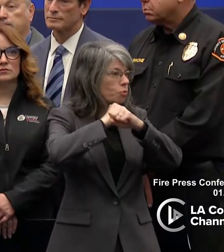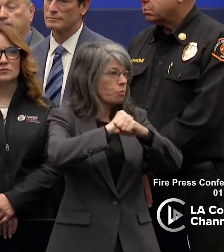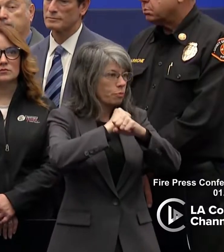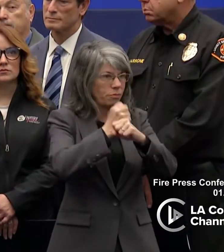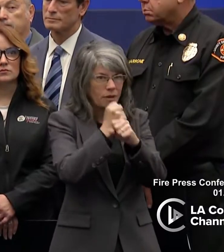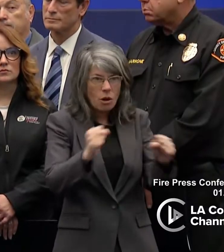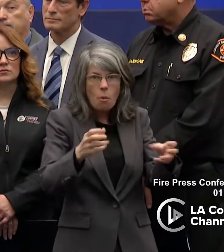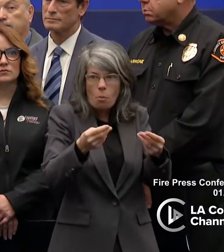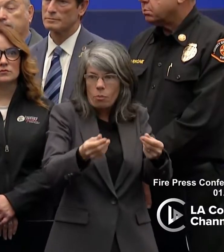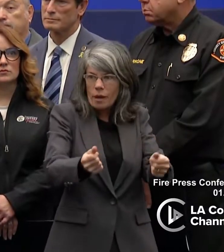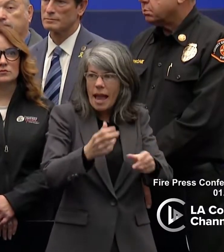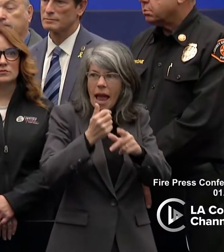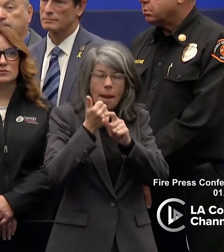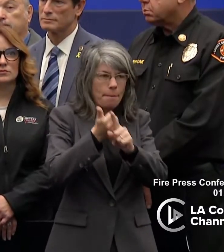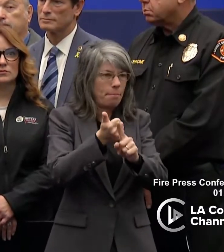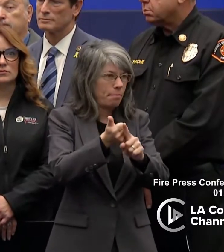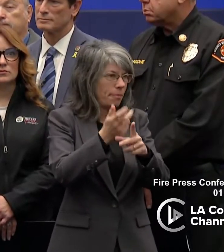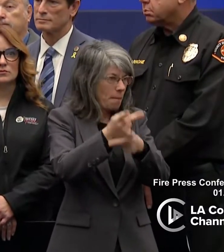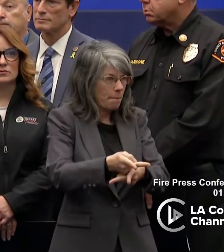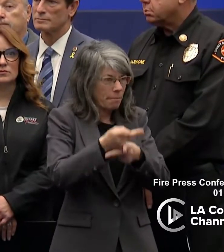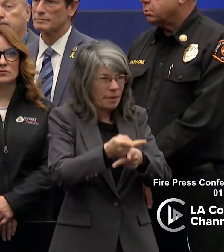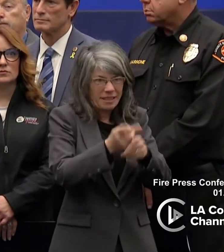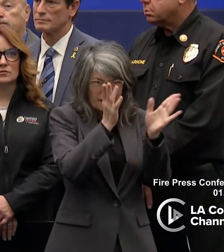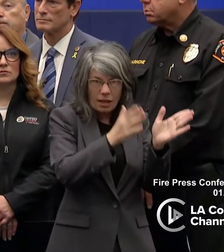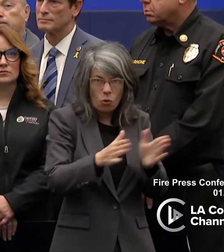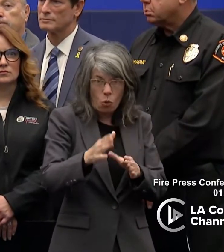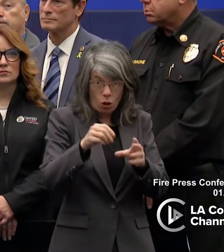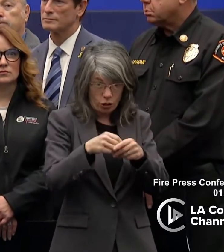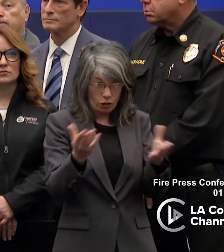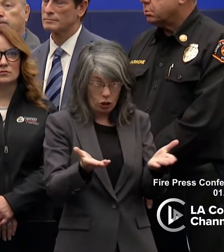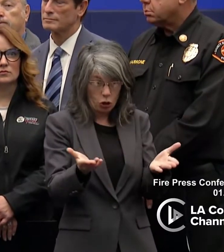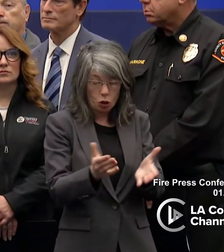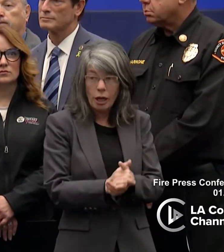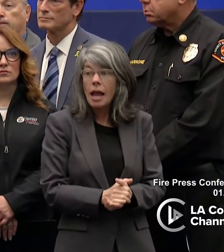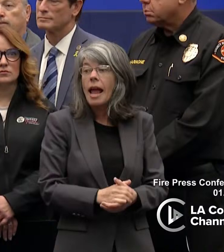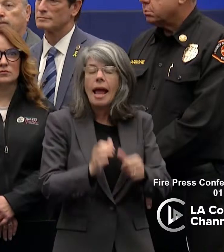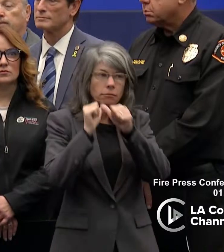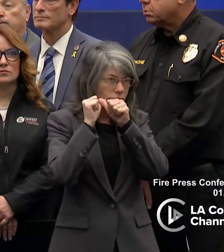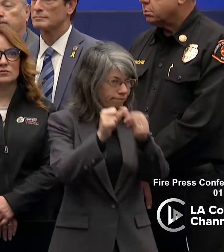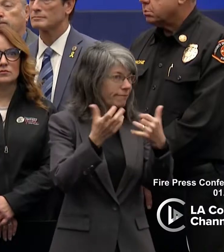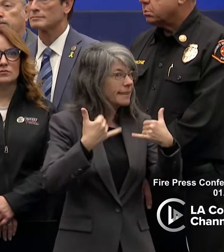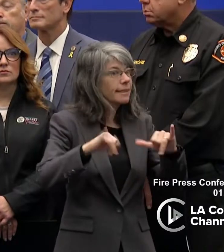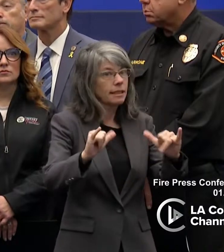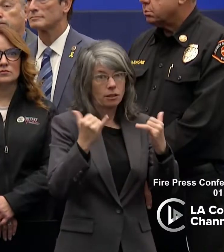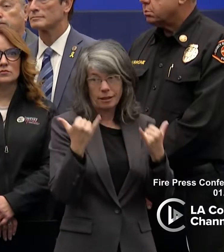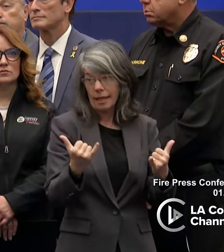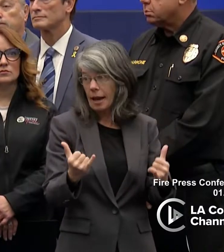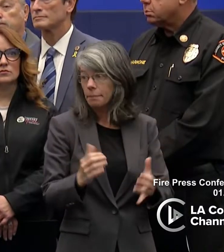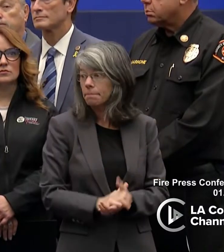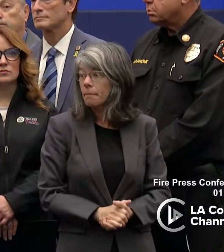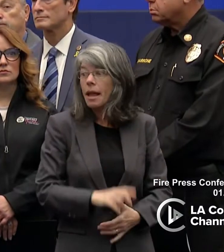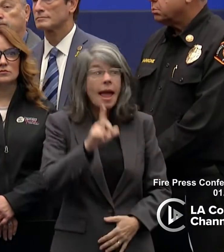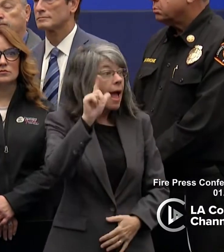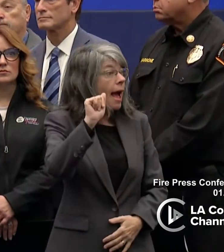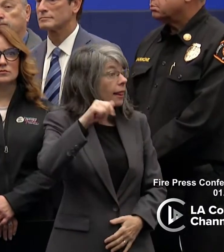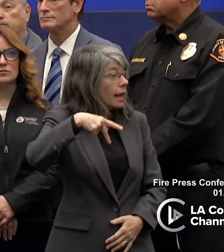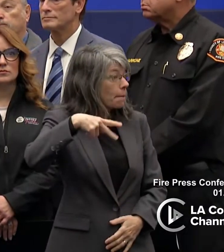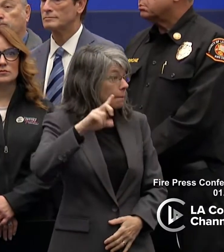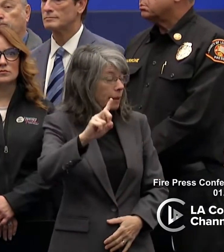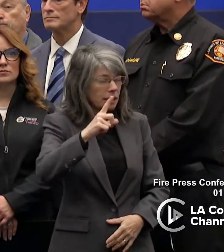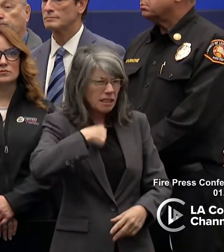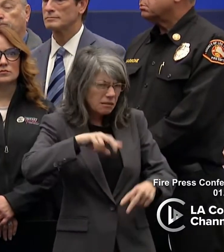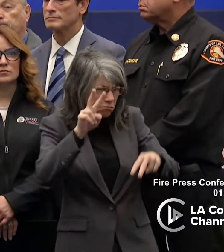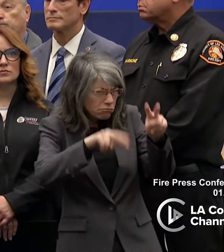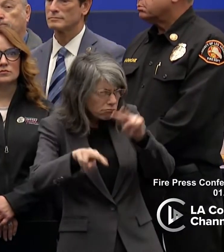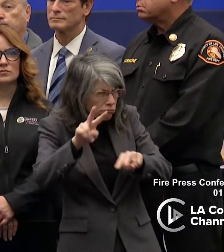safeguarding property, and maintaining order in the areas affected by the fire, and that remains the case today. The LAPD remains on